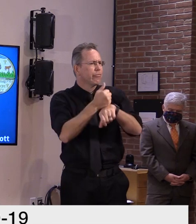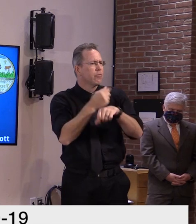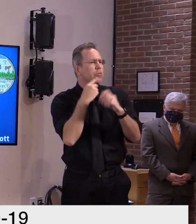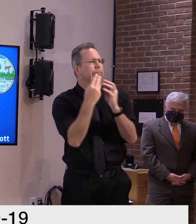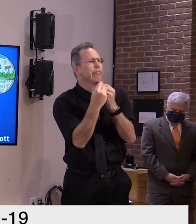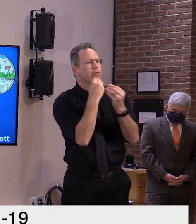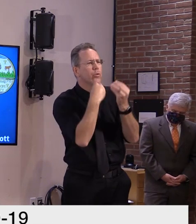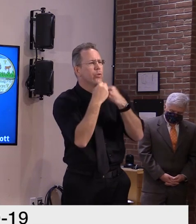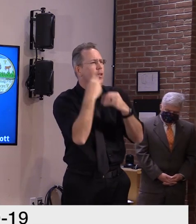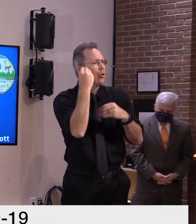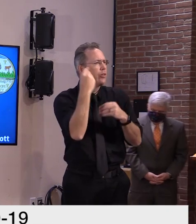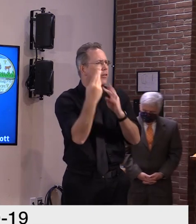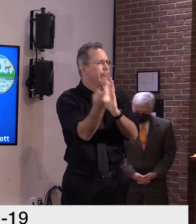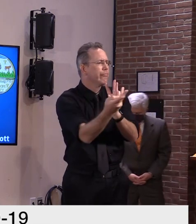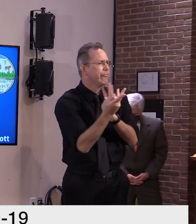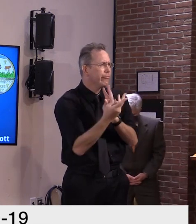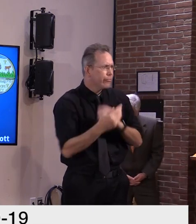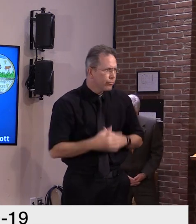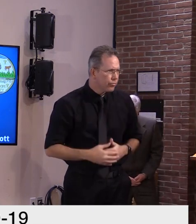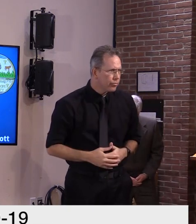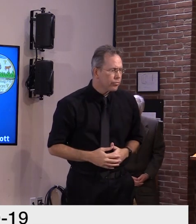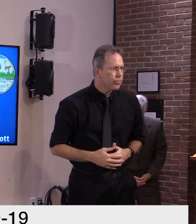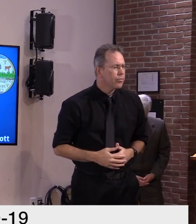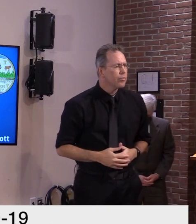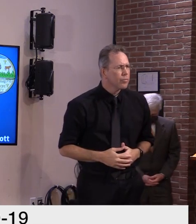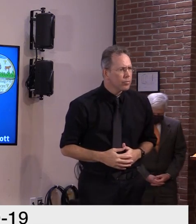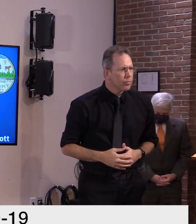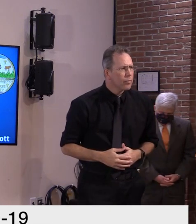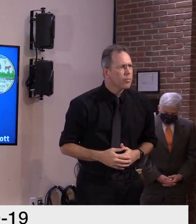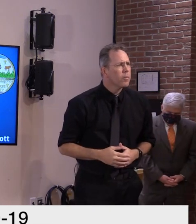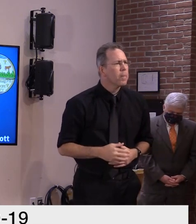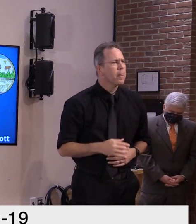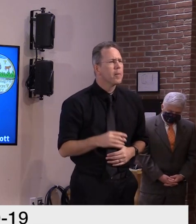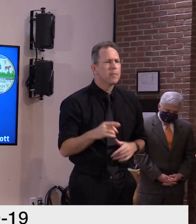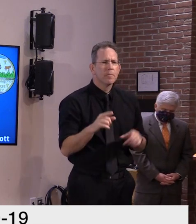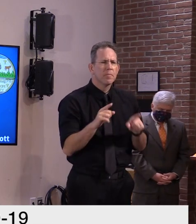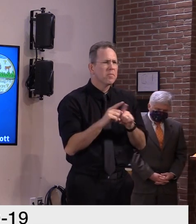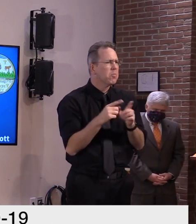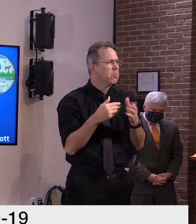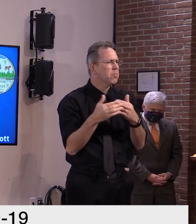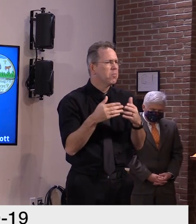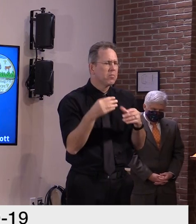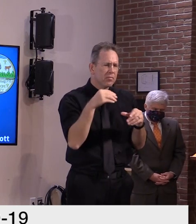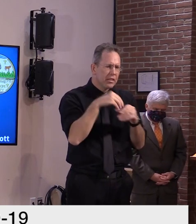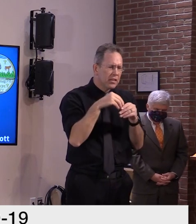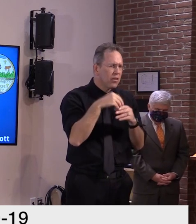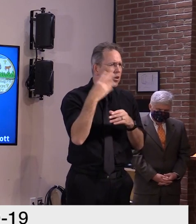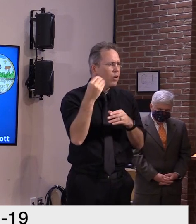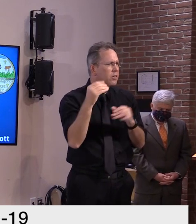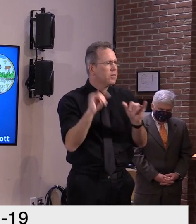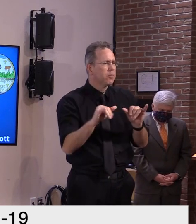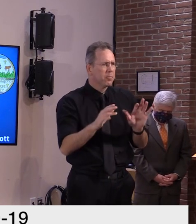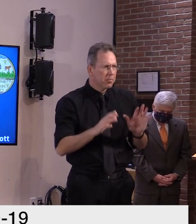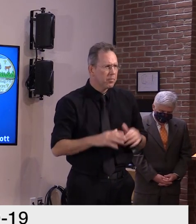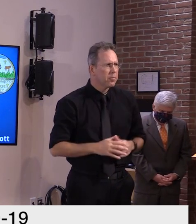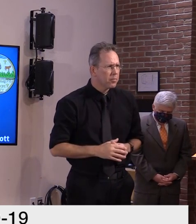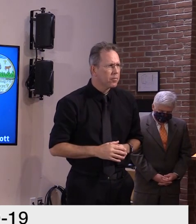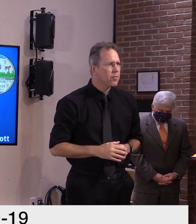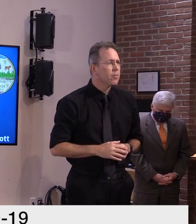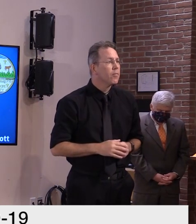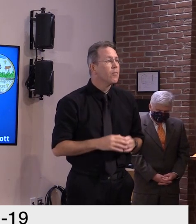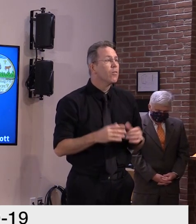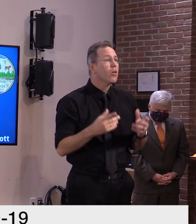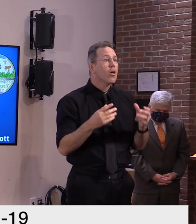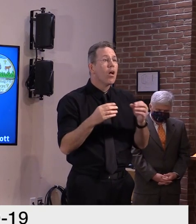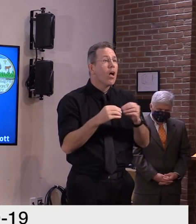the same as the indoor spaces. So, you know, when you have if you add additional space outside, put